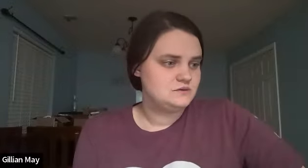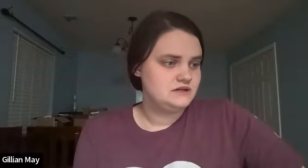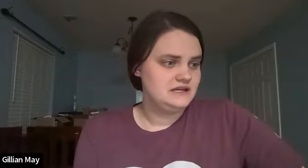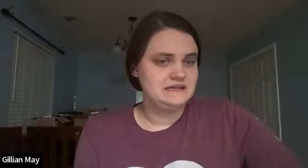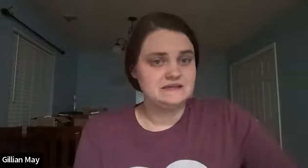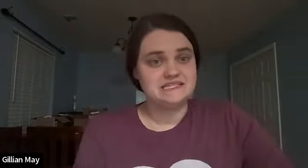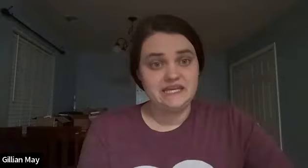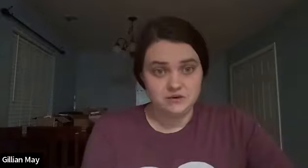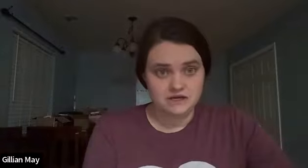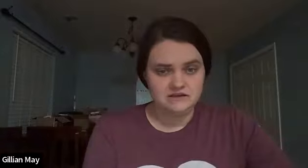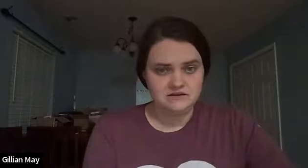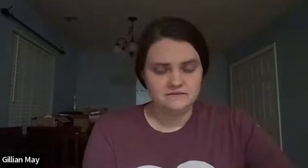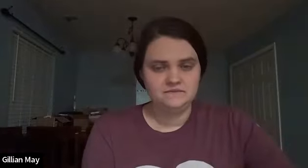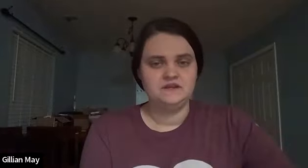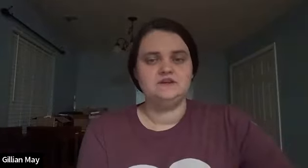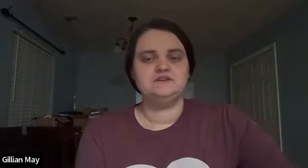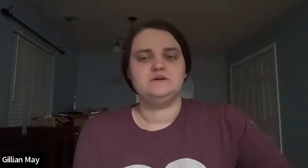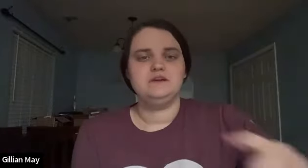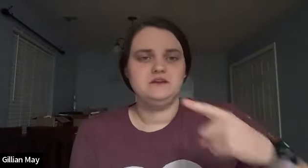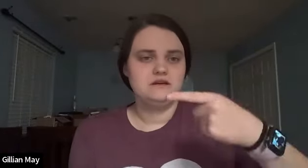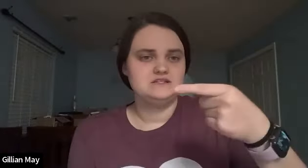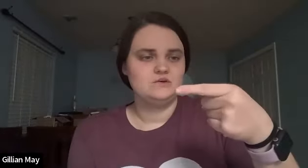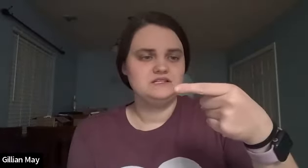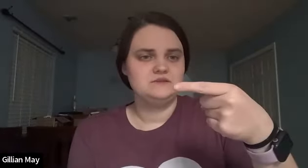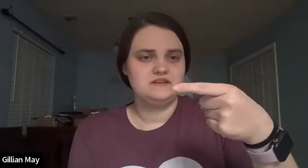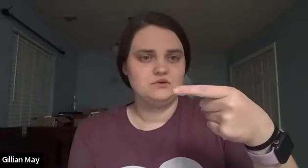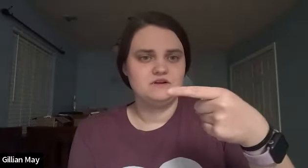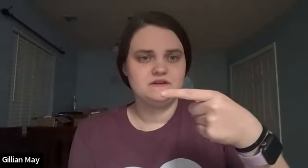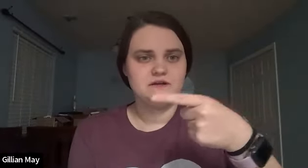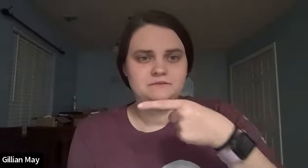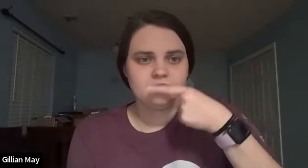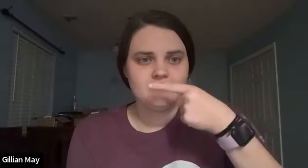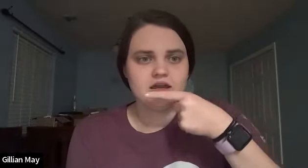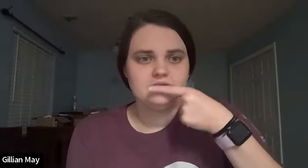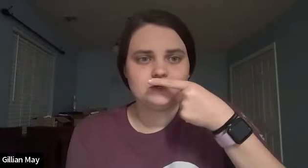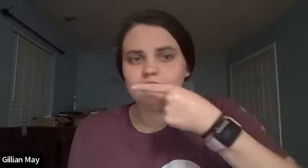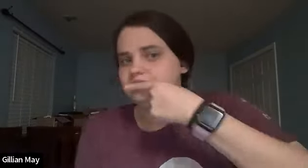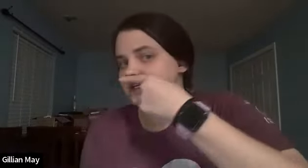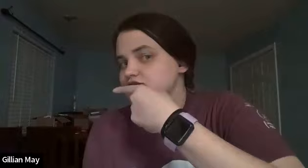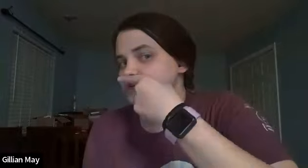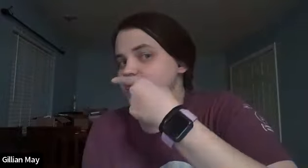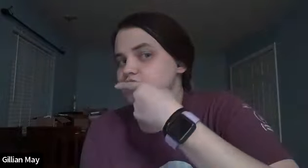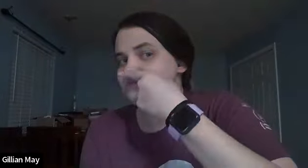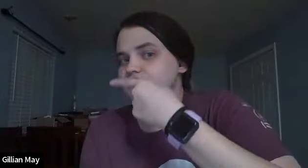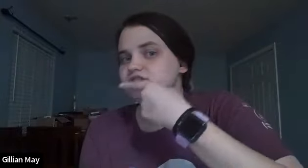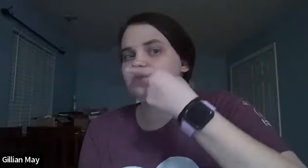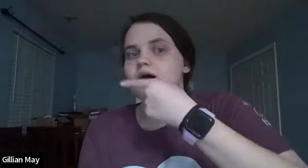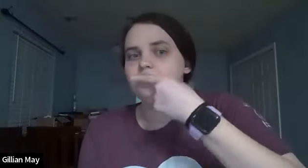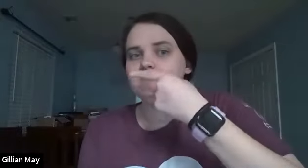one is hearing. So hearing is going to be this pointer finger, and you're going to make circular motions going upward in